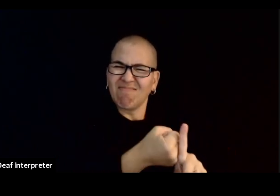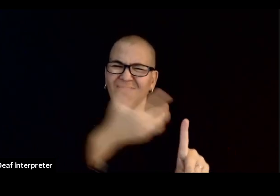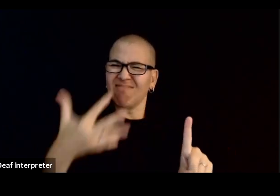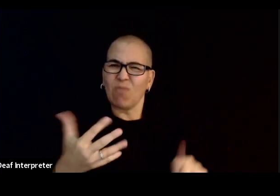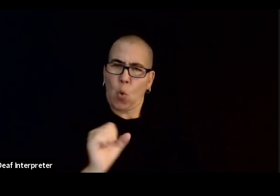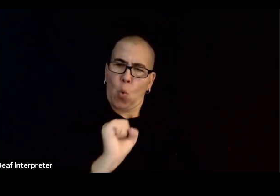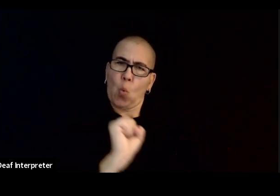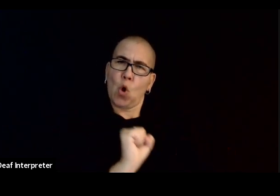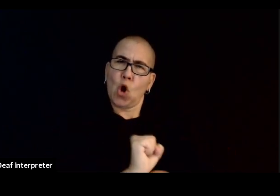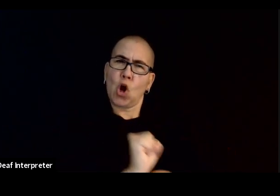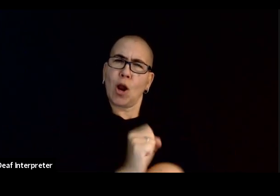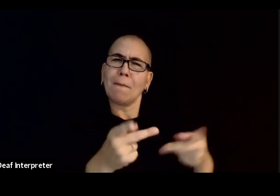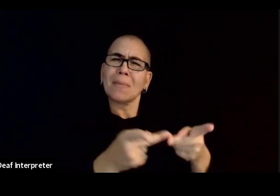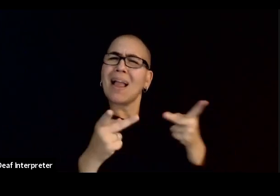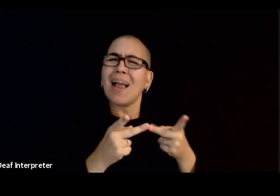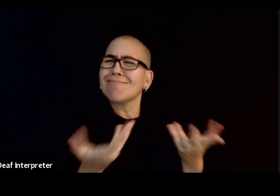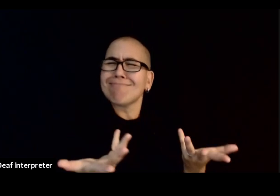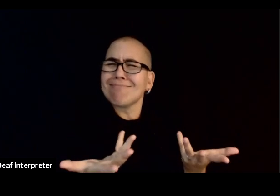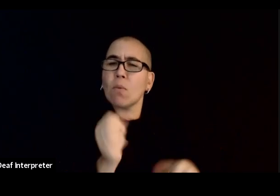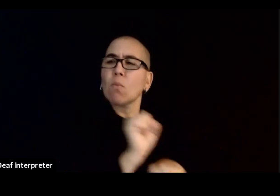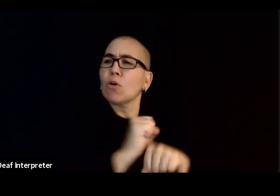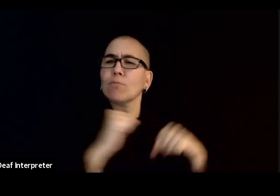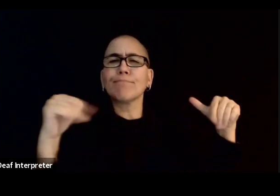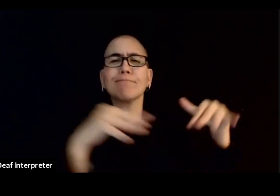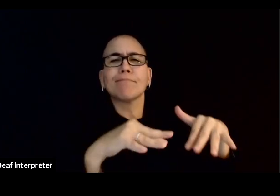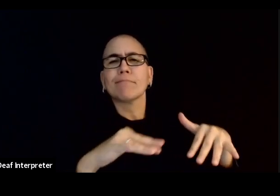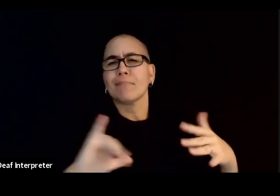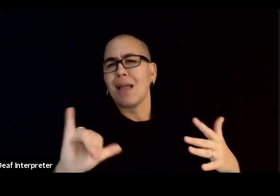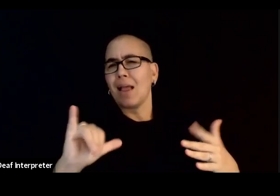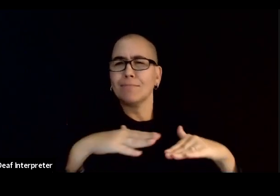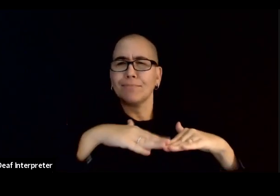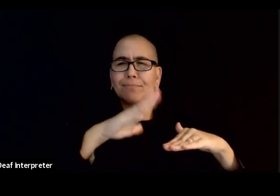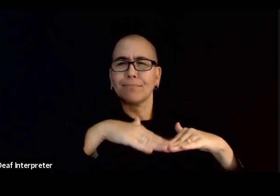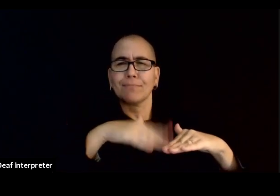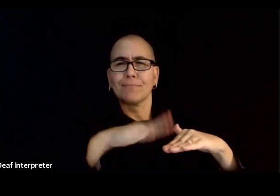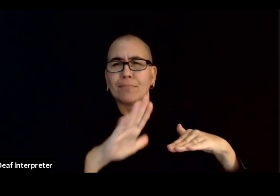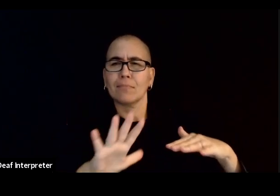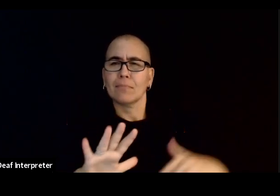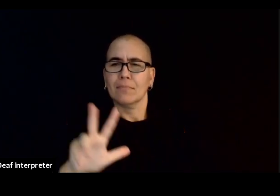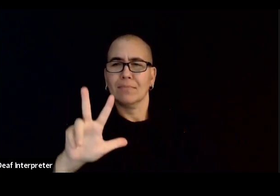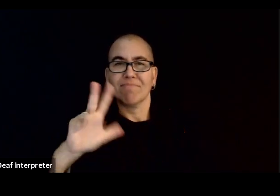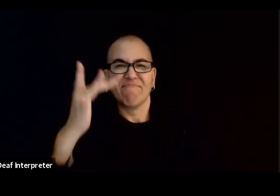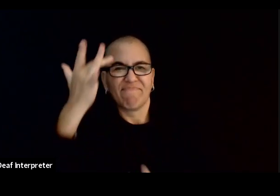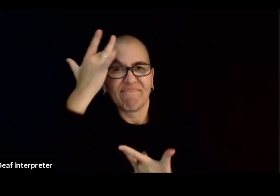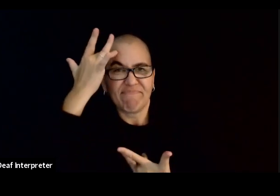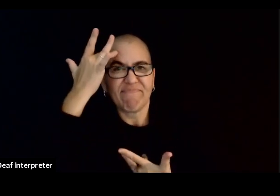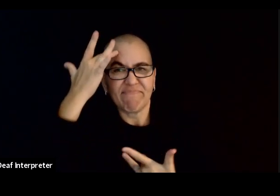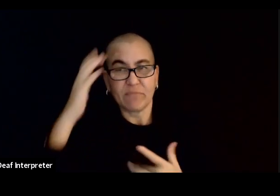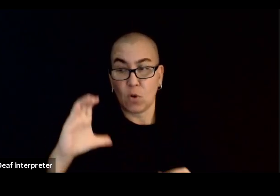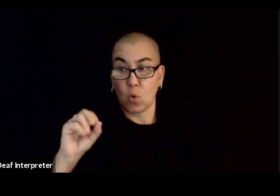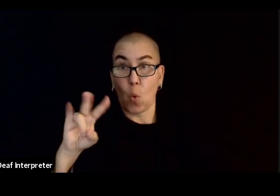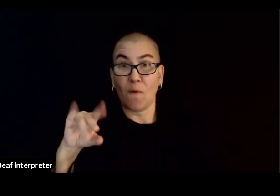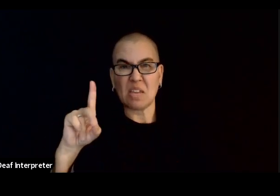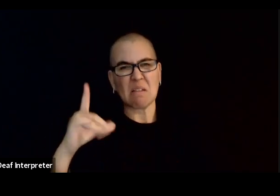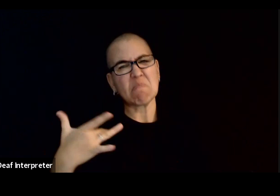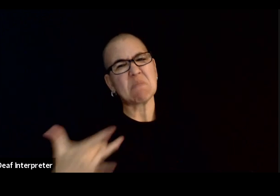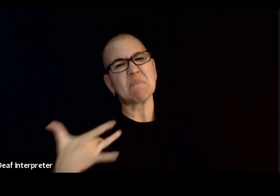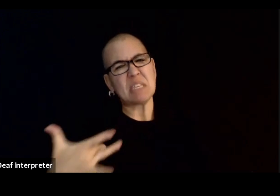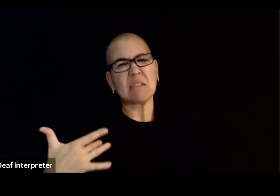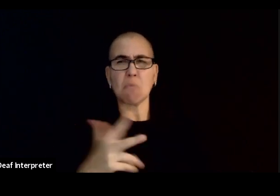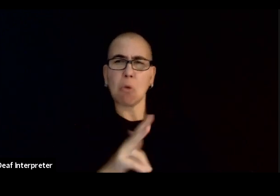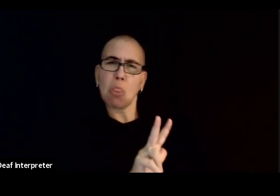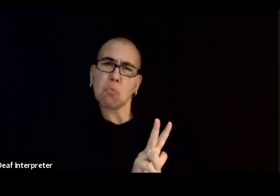more COVID cases among employees. So as of today, we've had 89 case clusters in businesses that